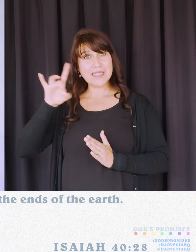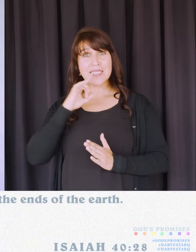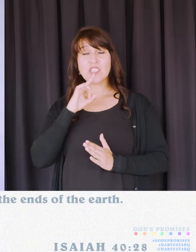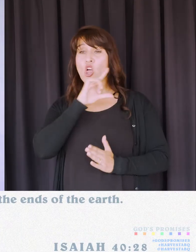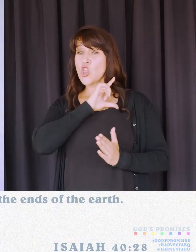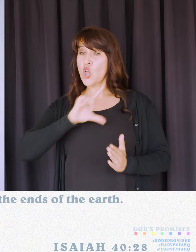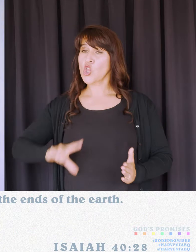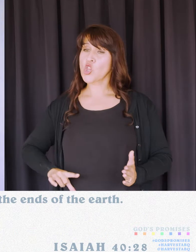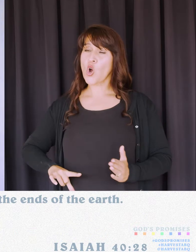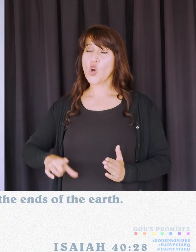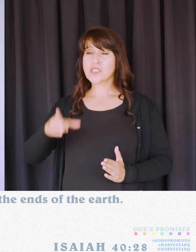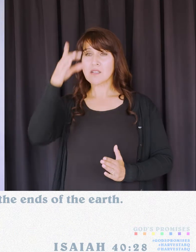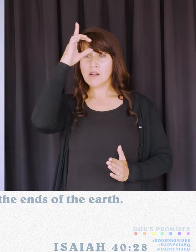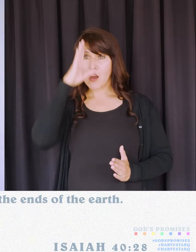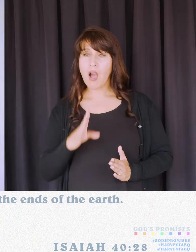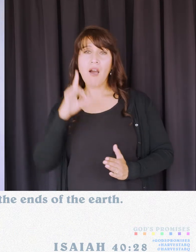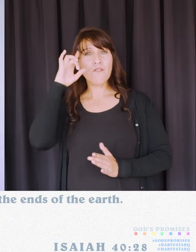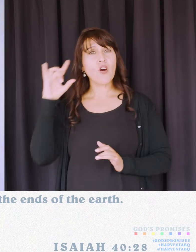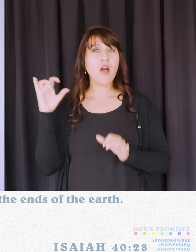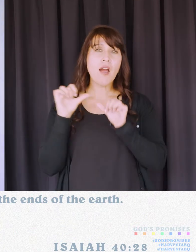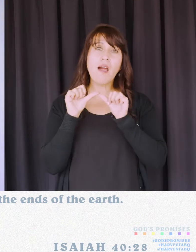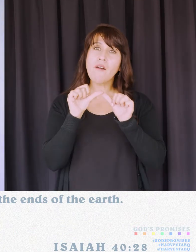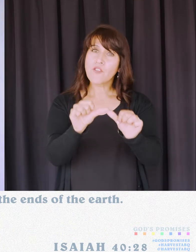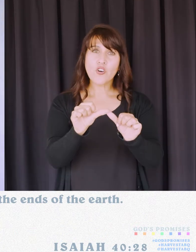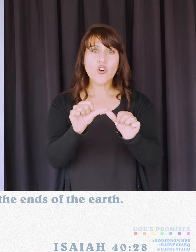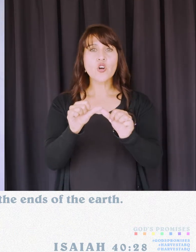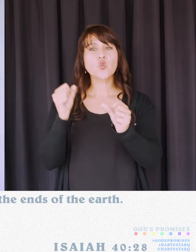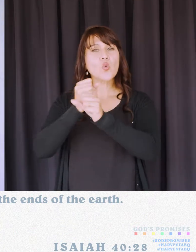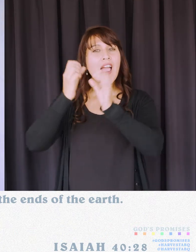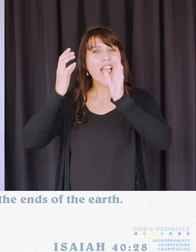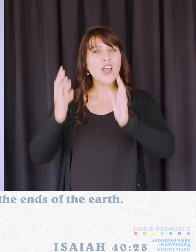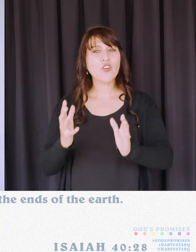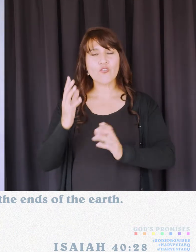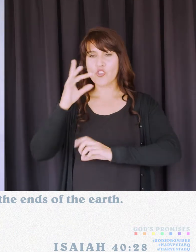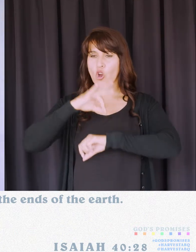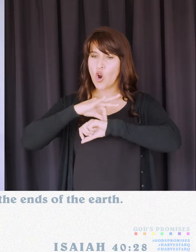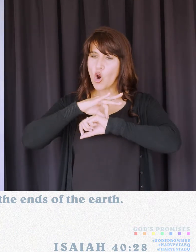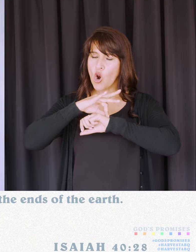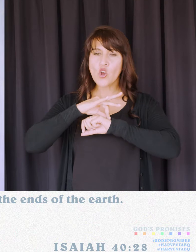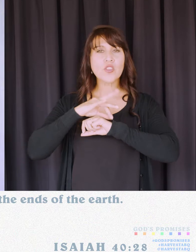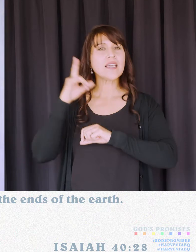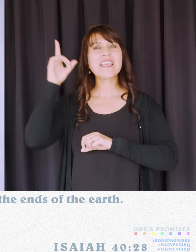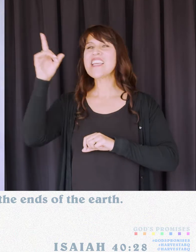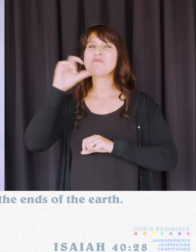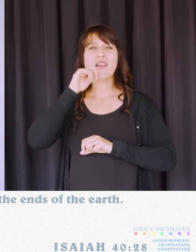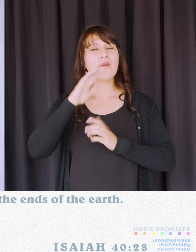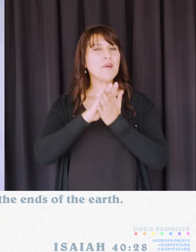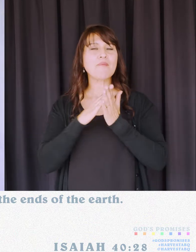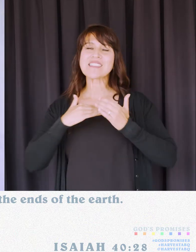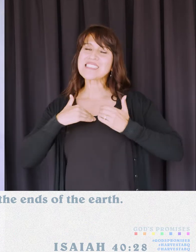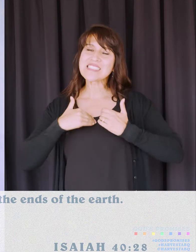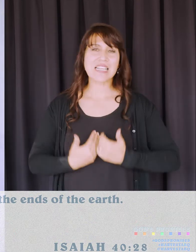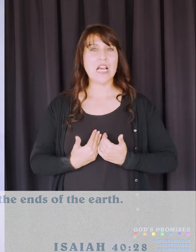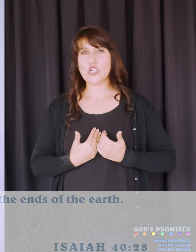the everlasting God, the creator of the ends of the earth. He will not grow tired or